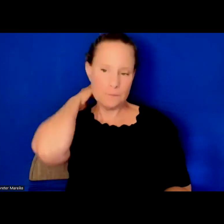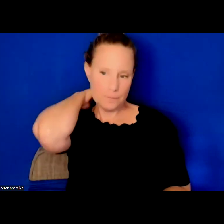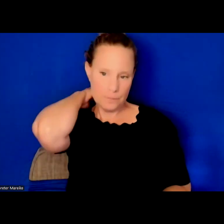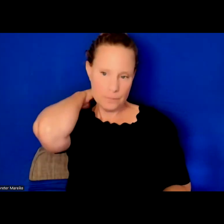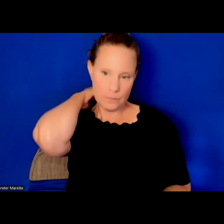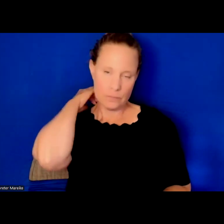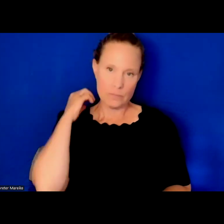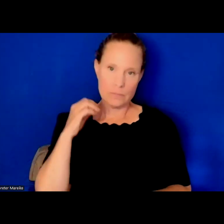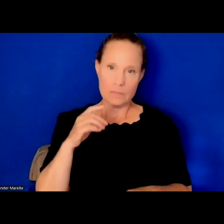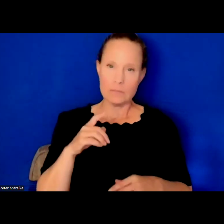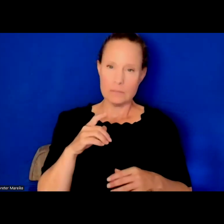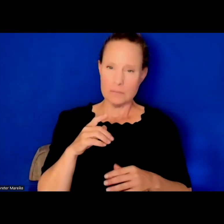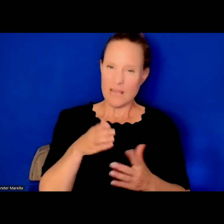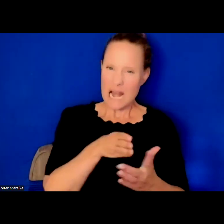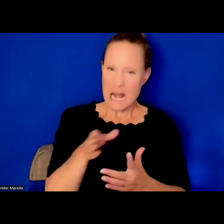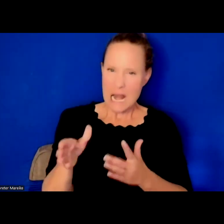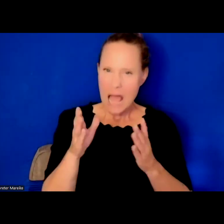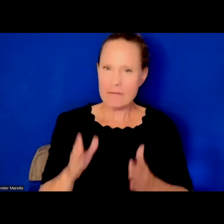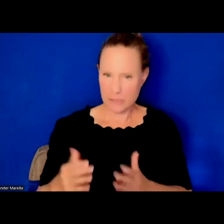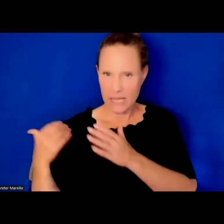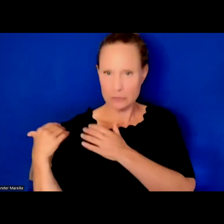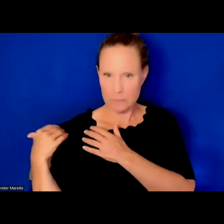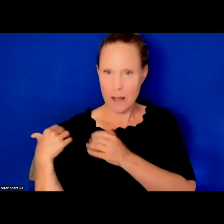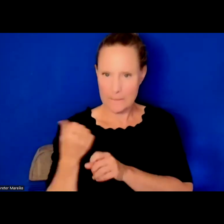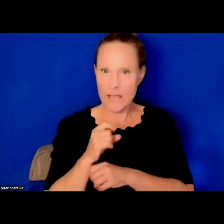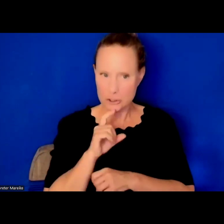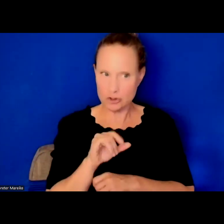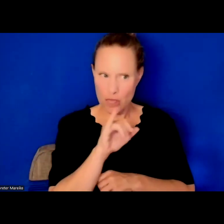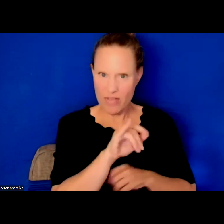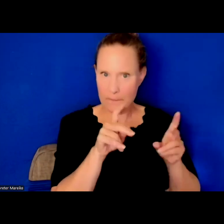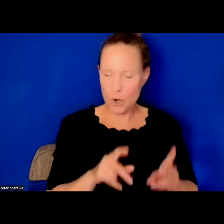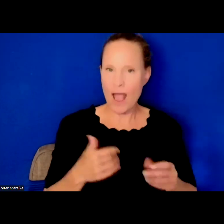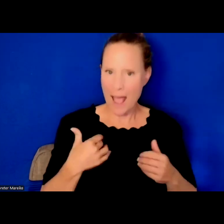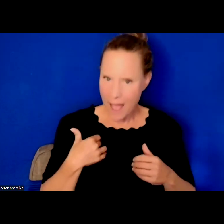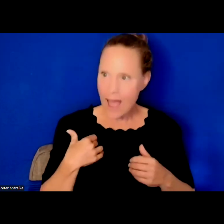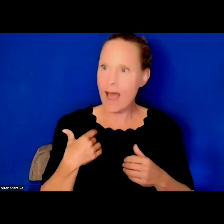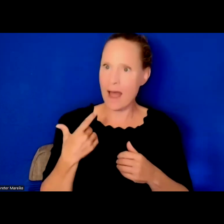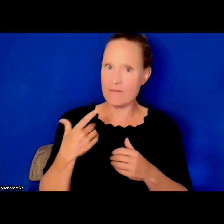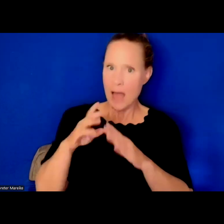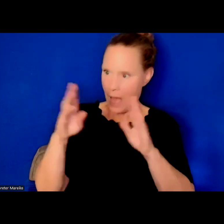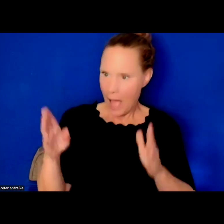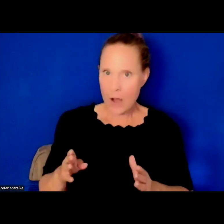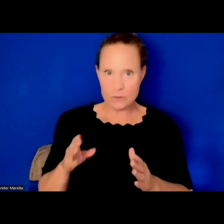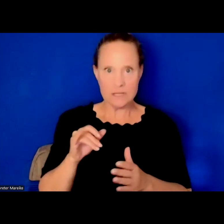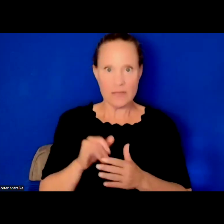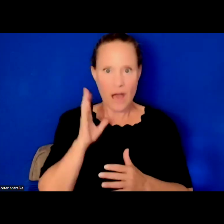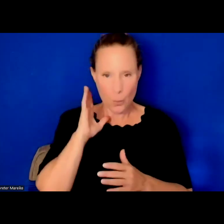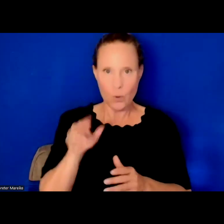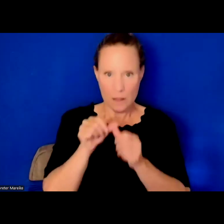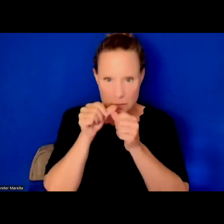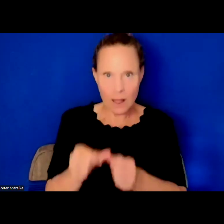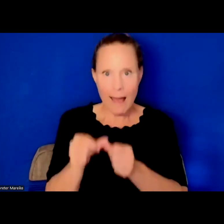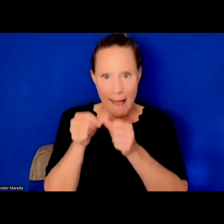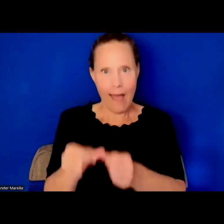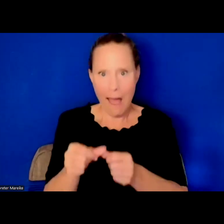part of the navigator's job is to make sure that they have a sustainable housing, and it's not something